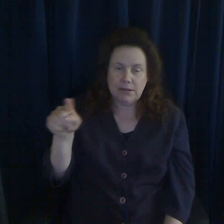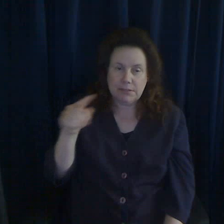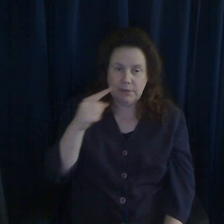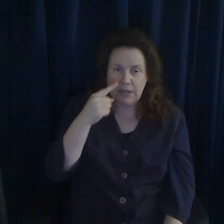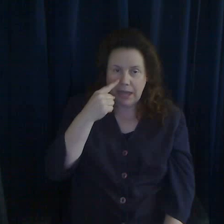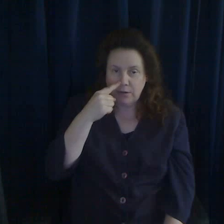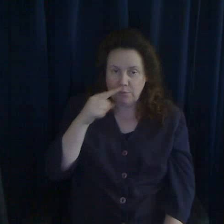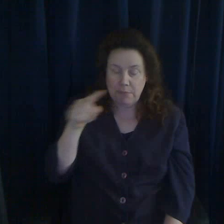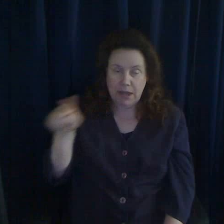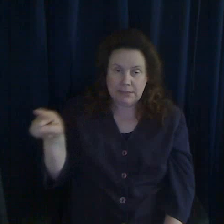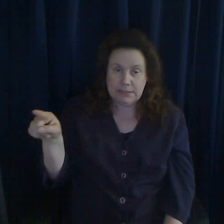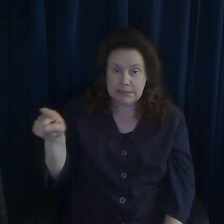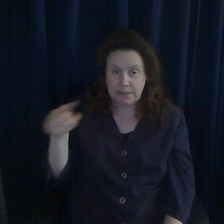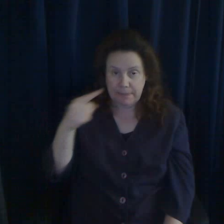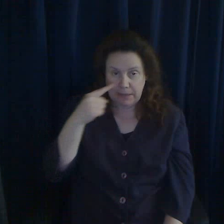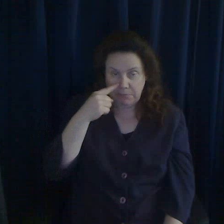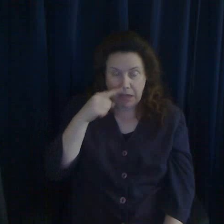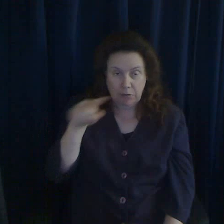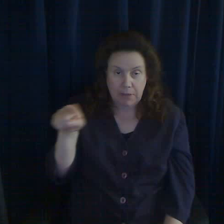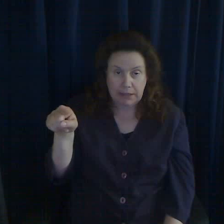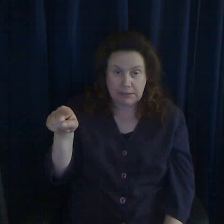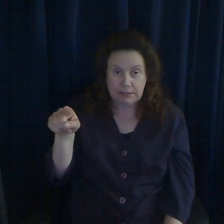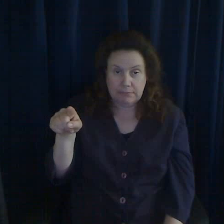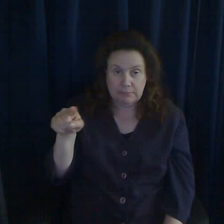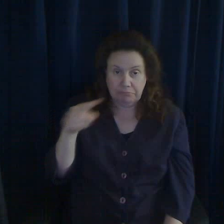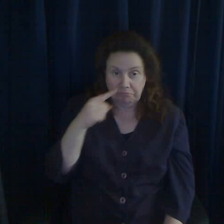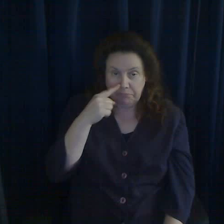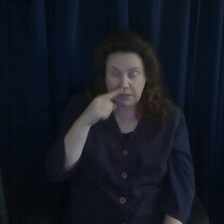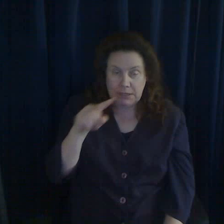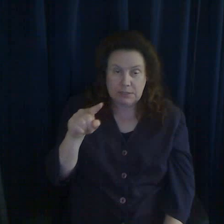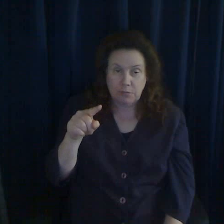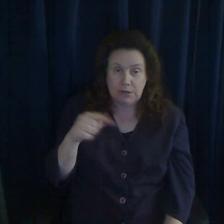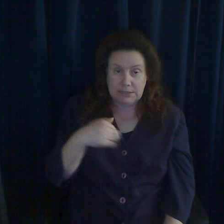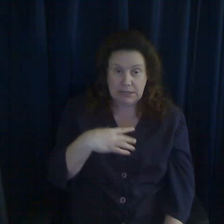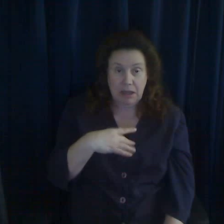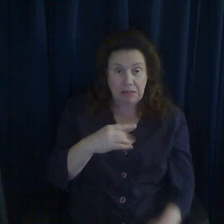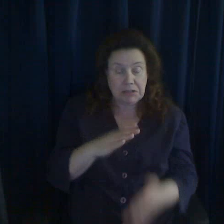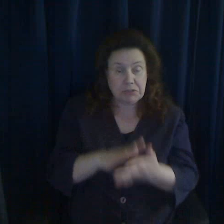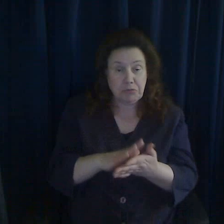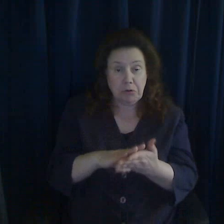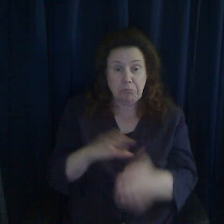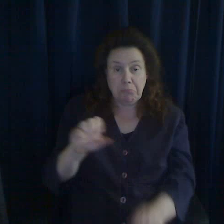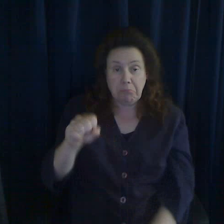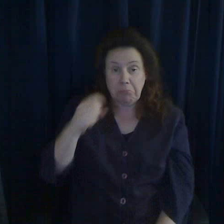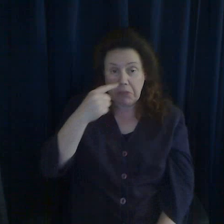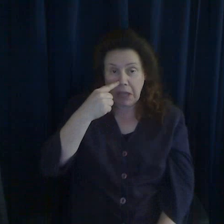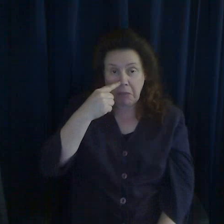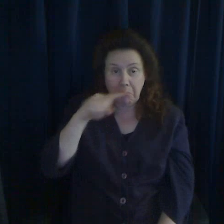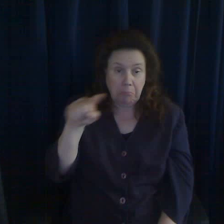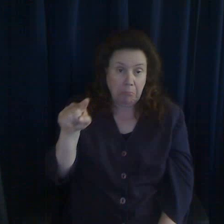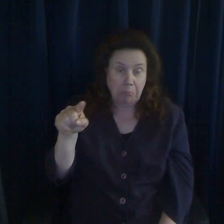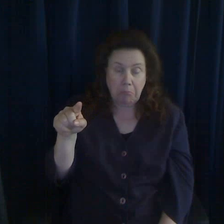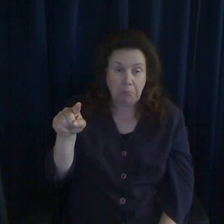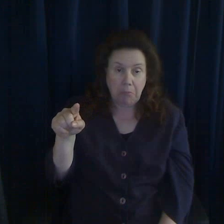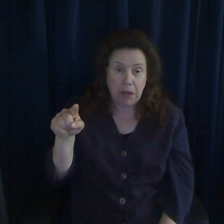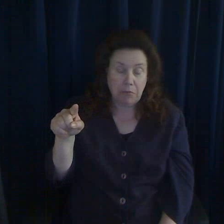also mean, I don't mind something. I don't mind. So when I said, I like school, yeah, I don't